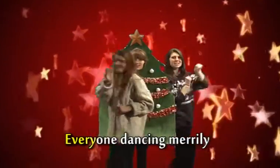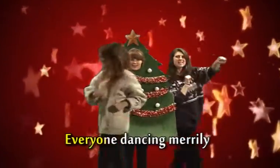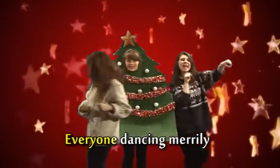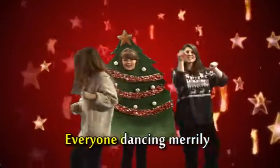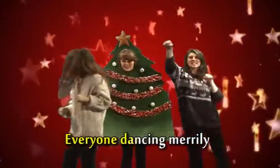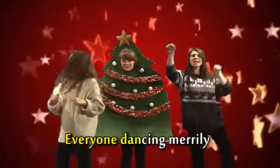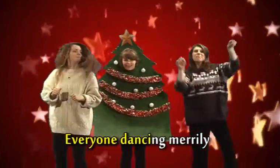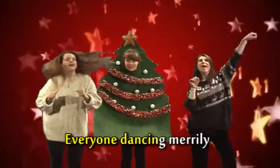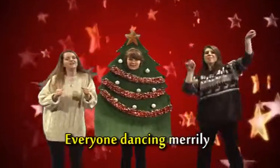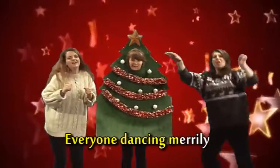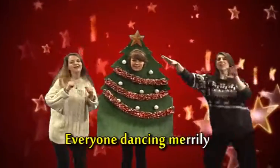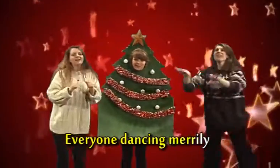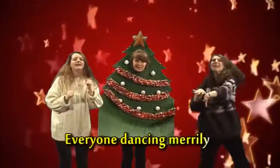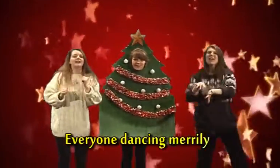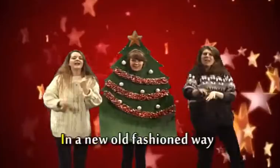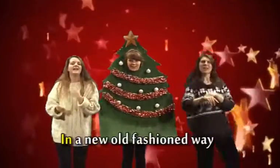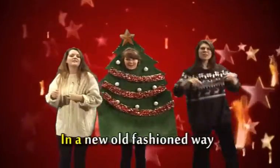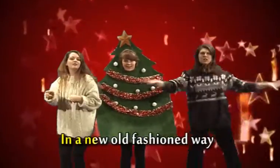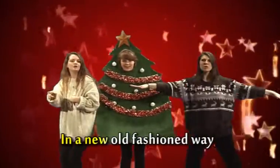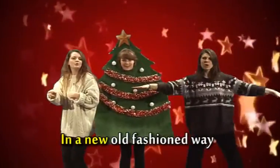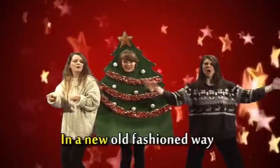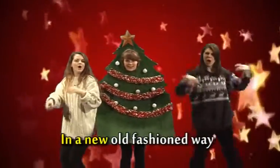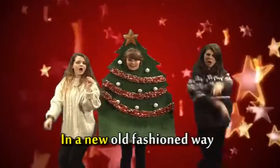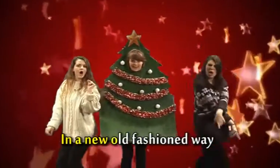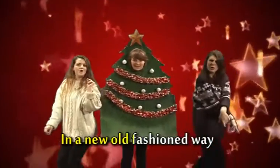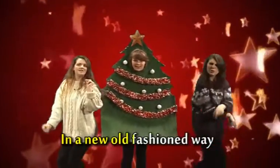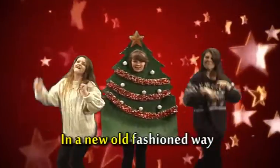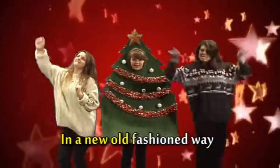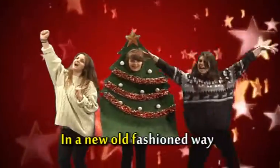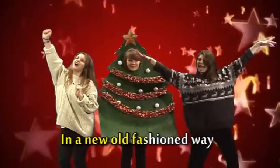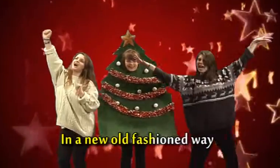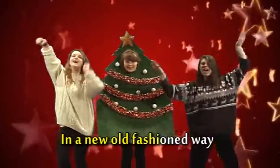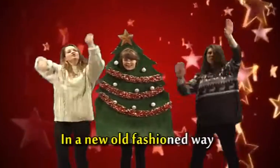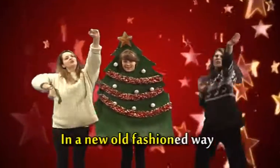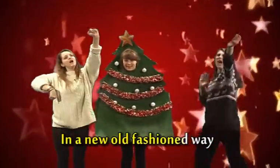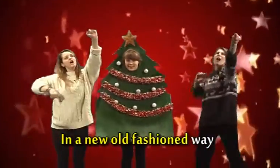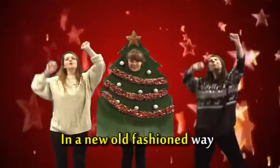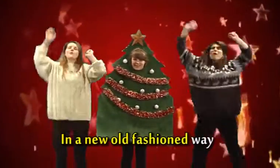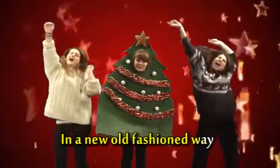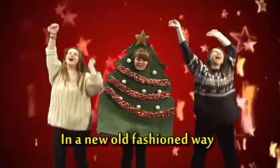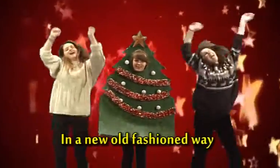dancing merrily In the new old-fashioned way